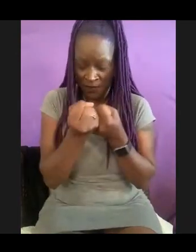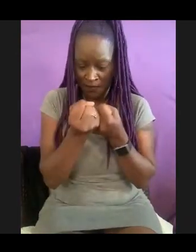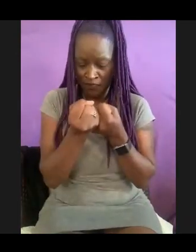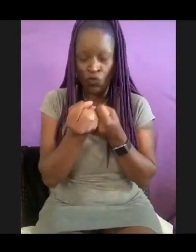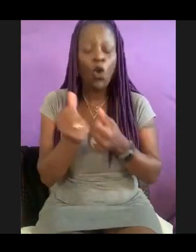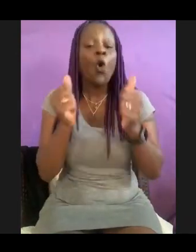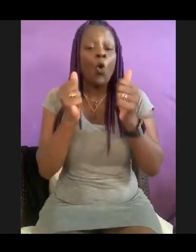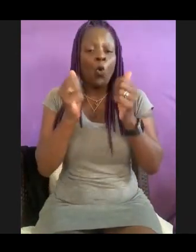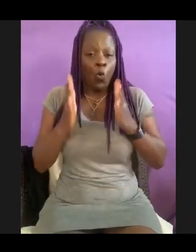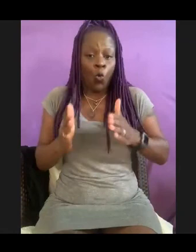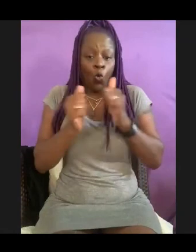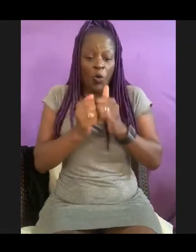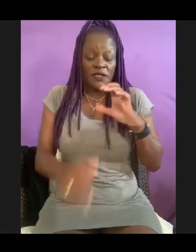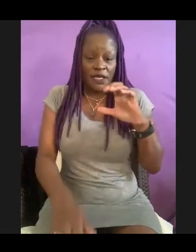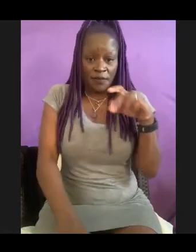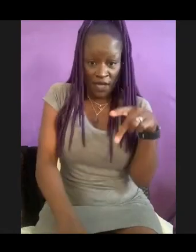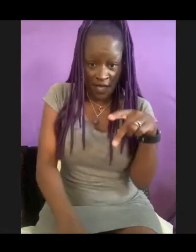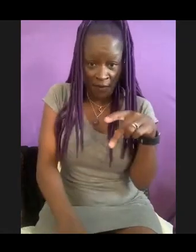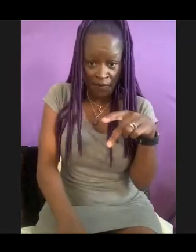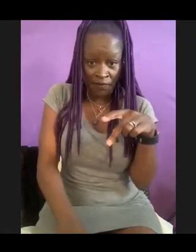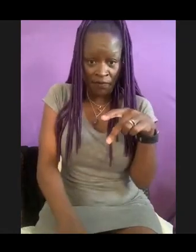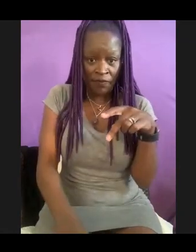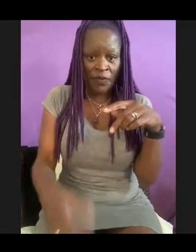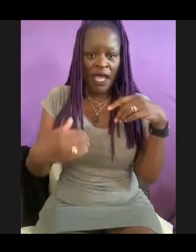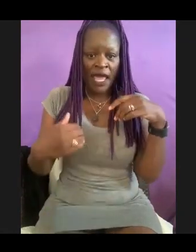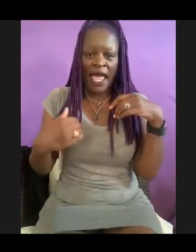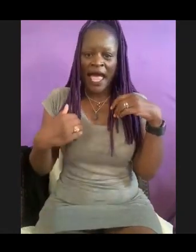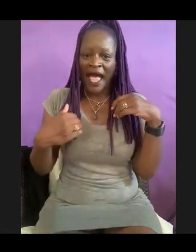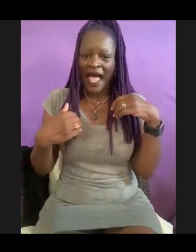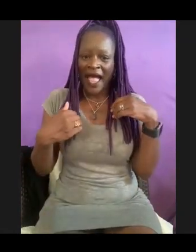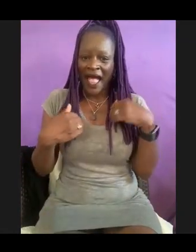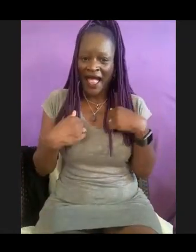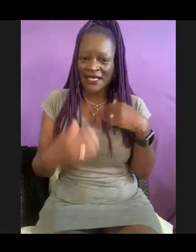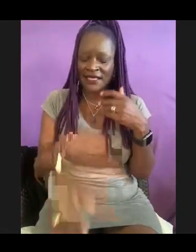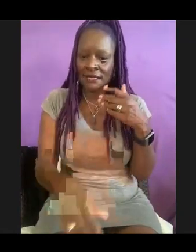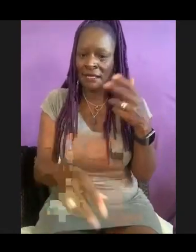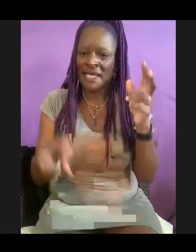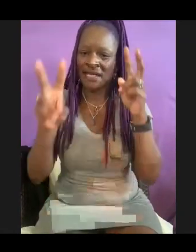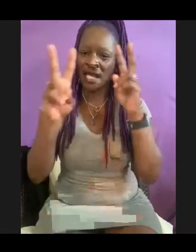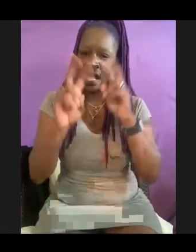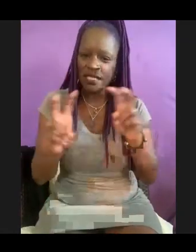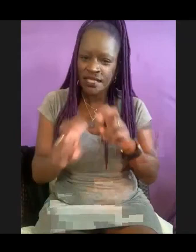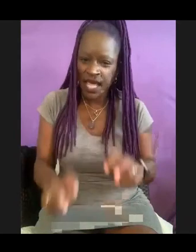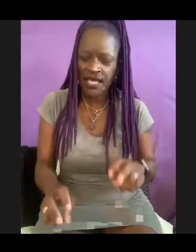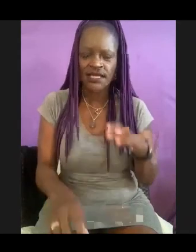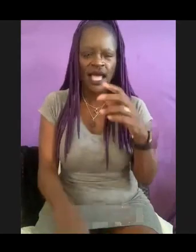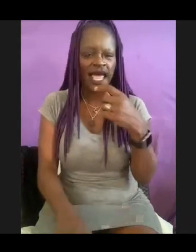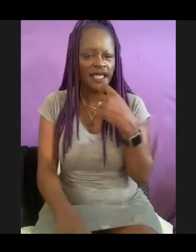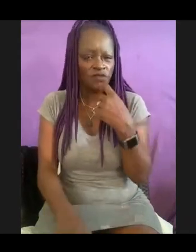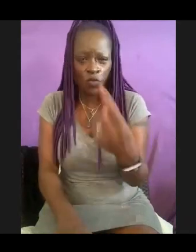have fundraising for disability equipment because he has been assessed at not needing